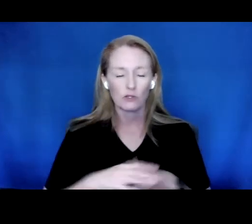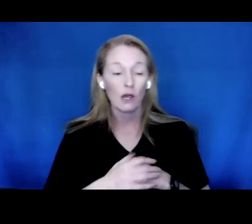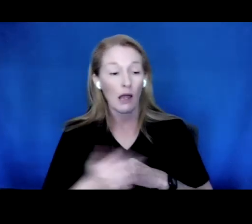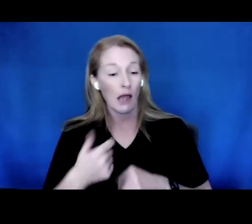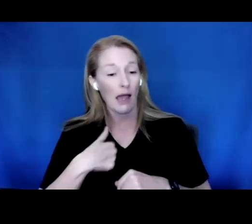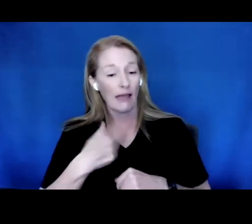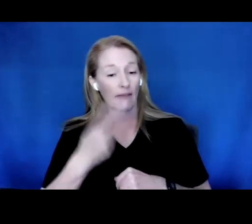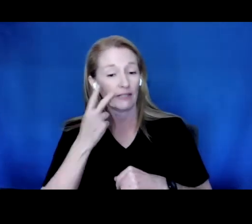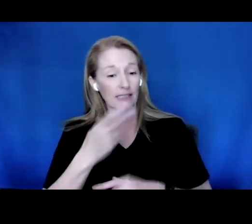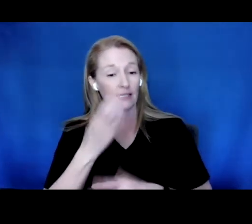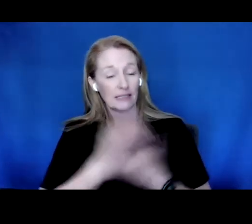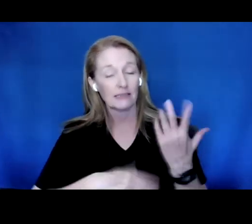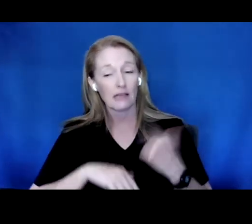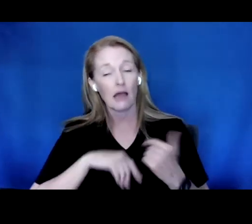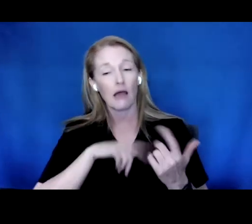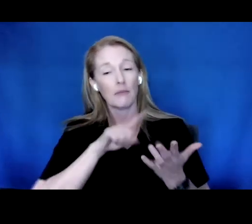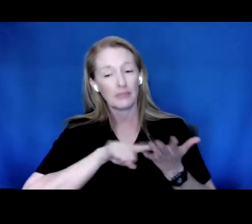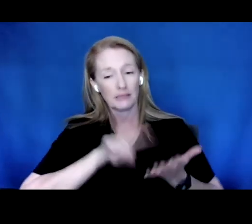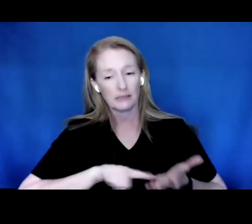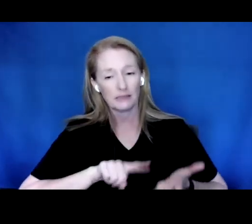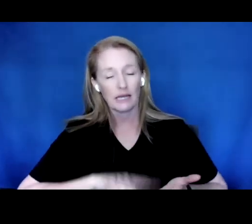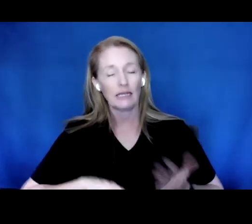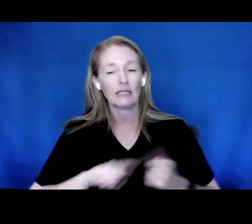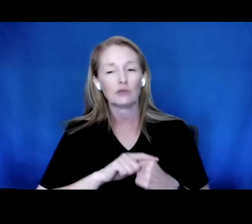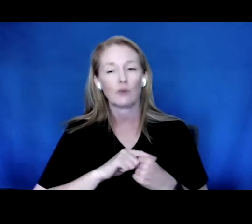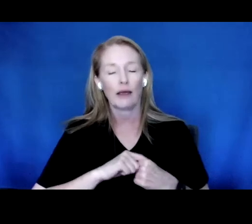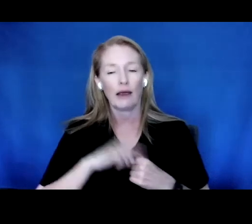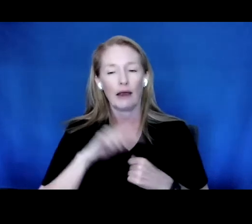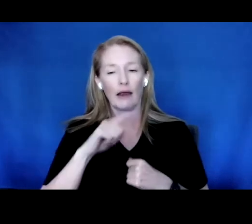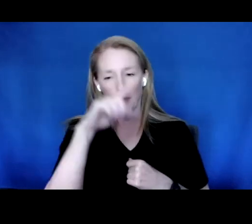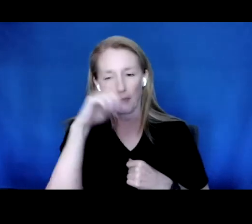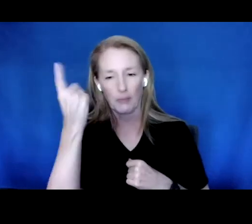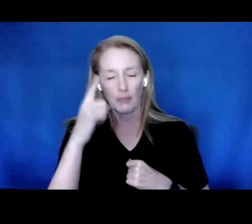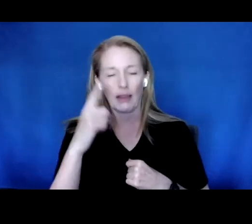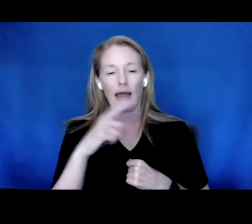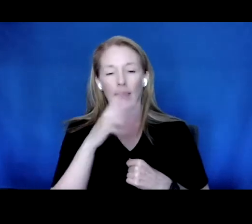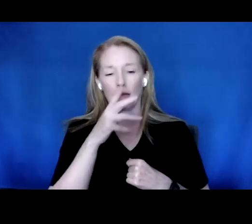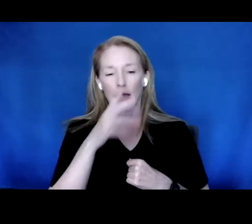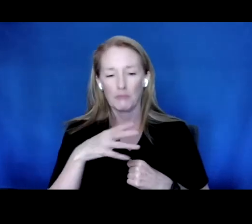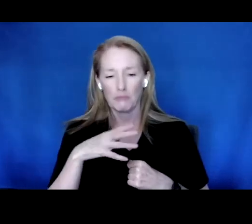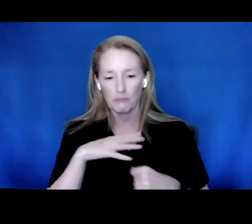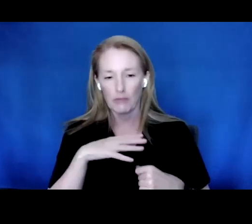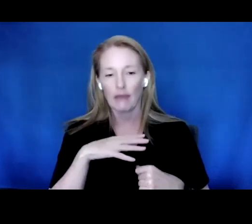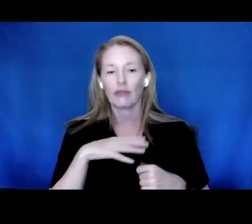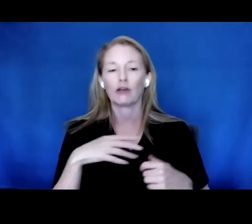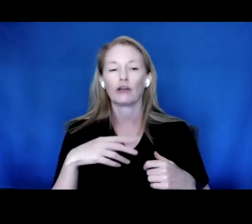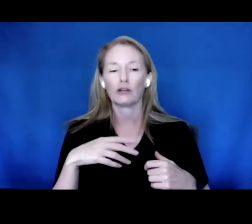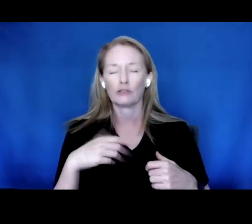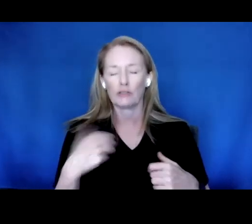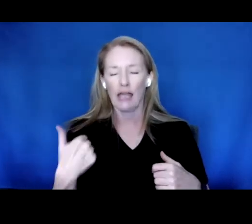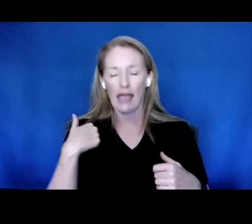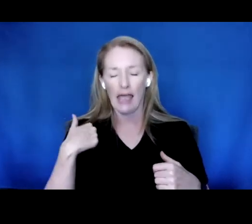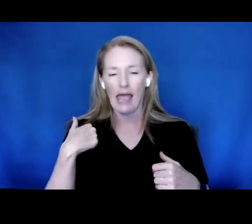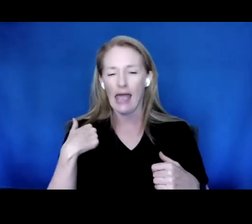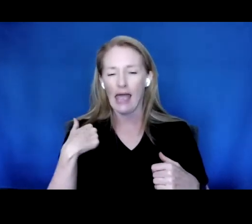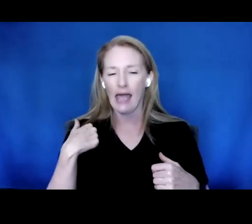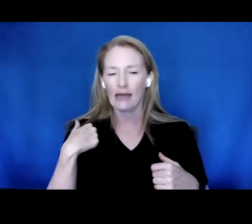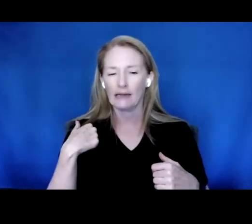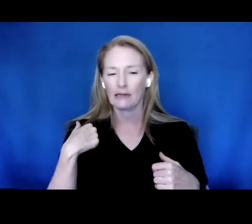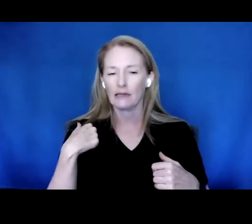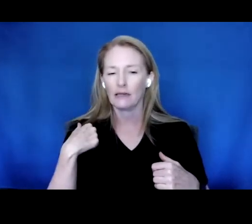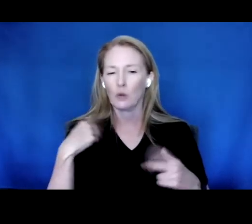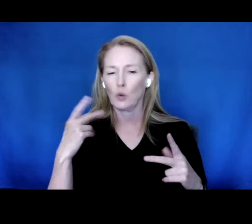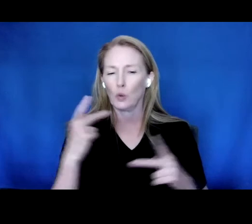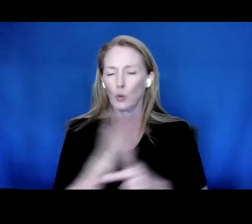African-American pregnant individuals who had lived in the US for many years had worse birth and maternal mortality outcomes than those who were newer to